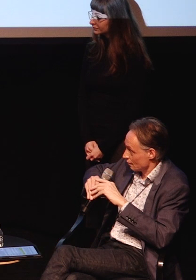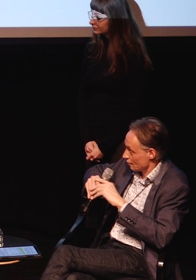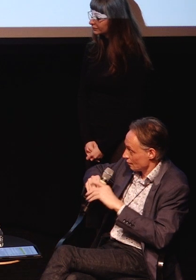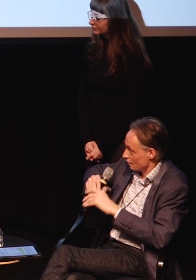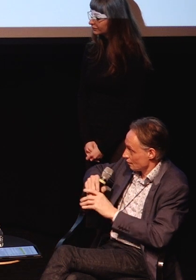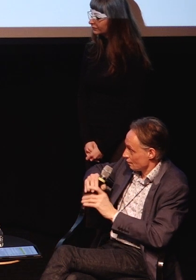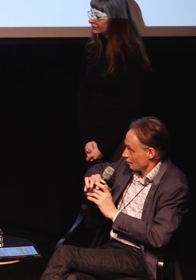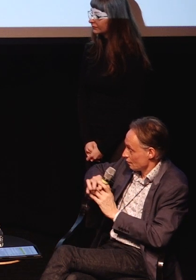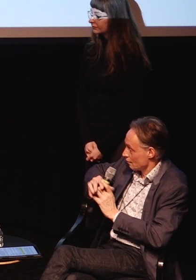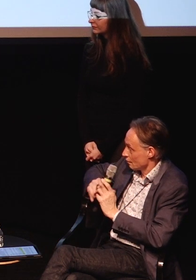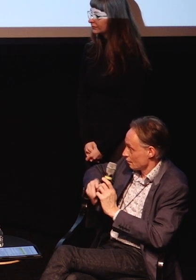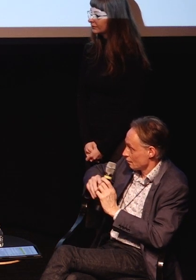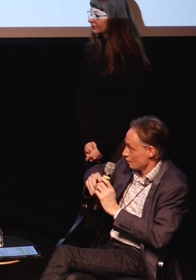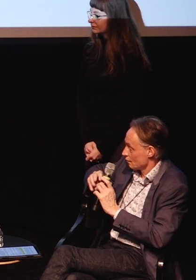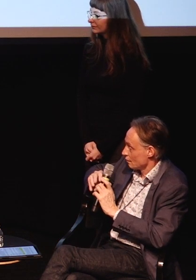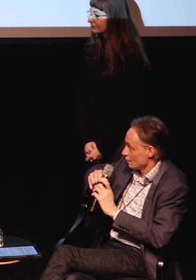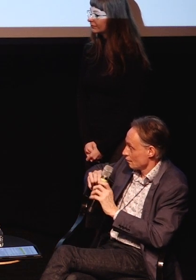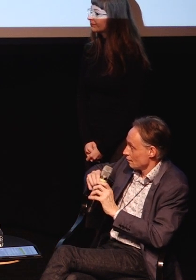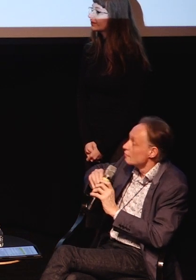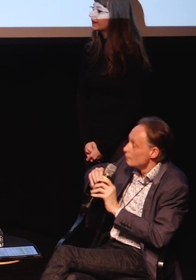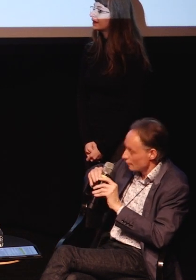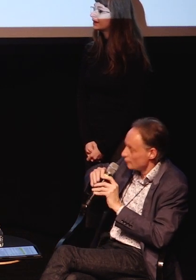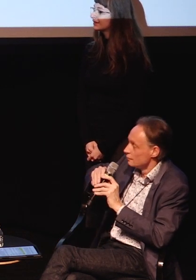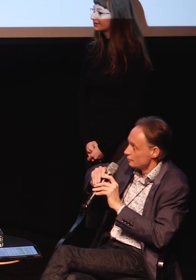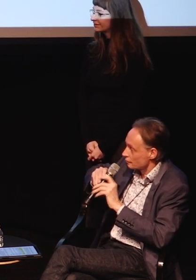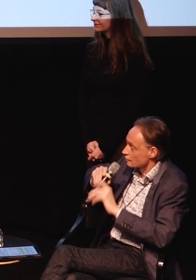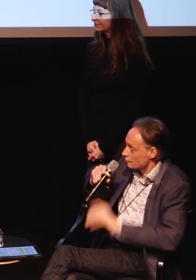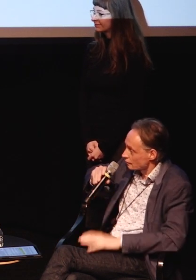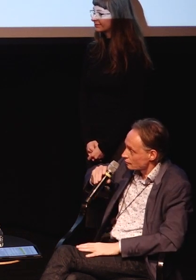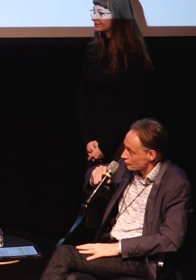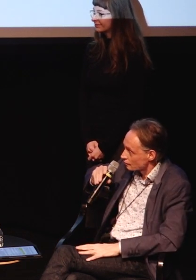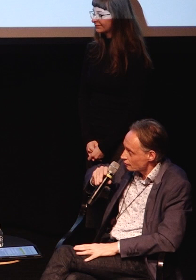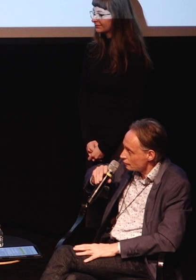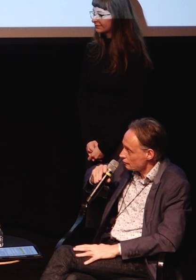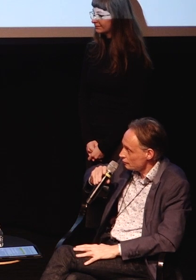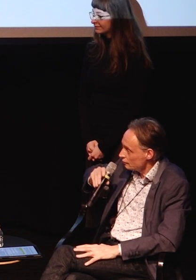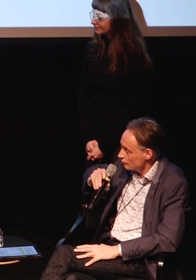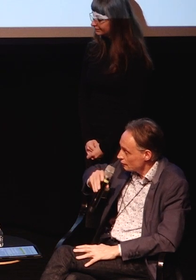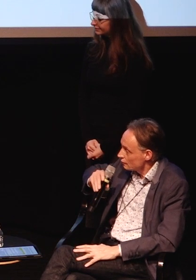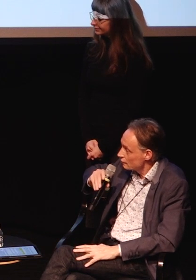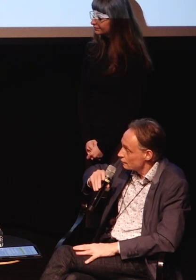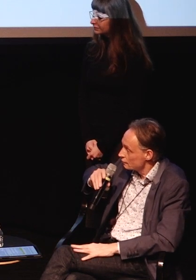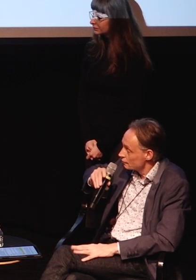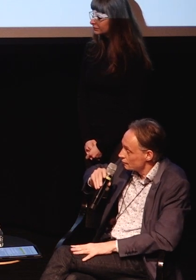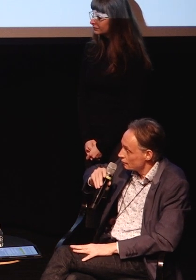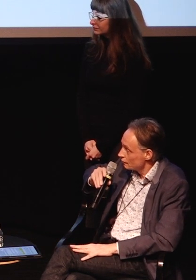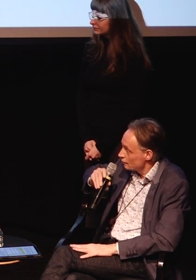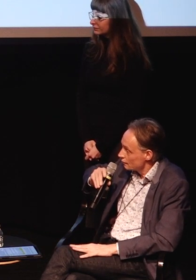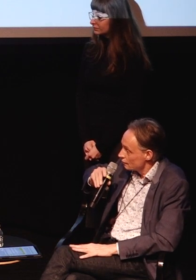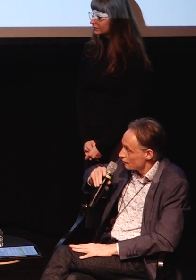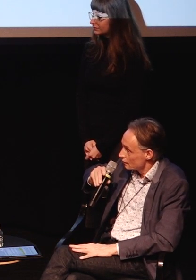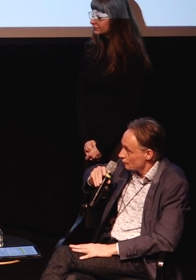I felt for the first time like I actually was myself. And my family was super supportive of me